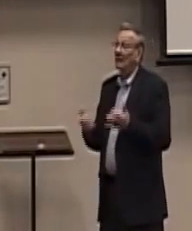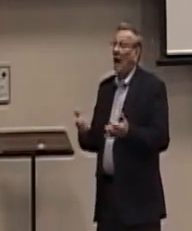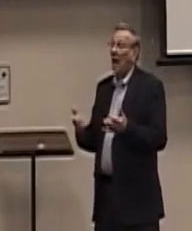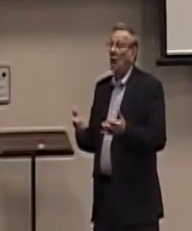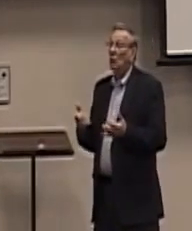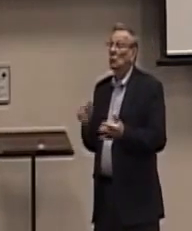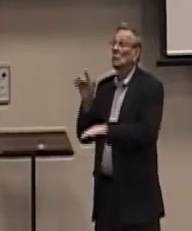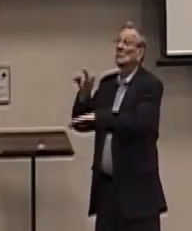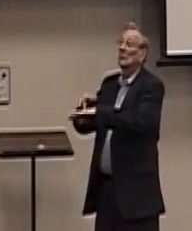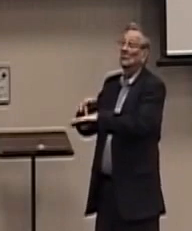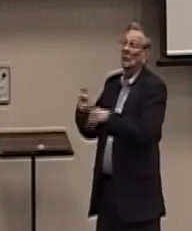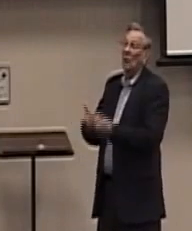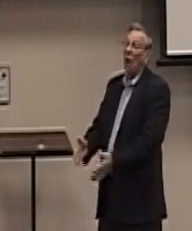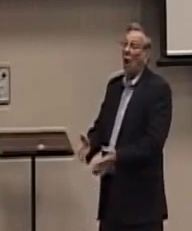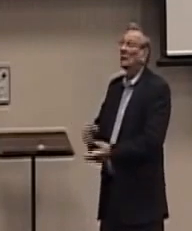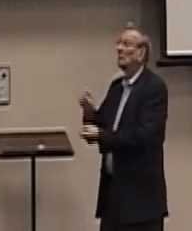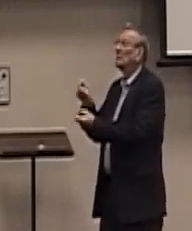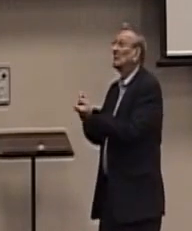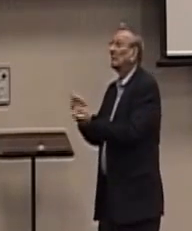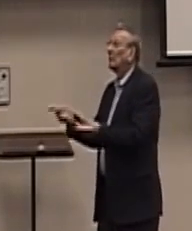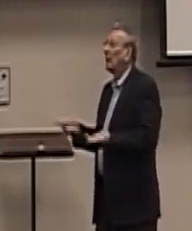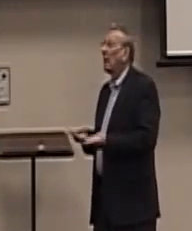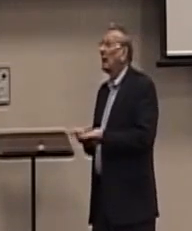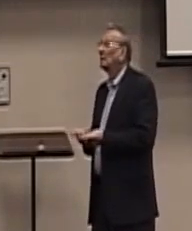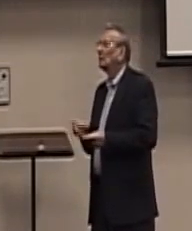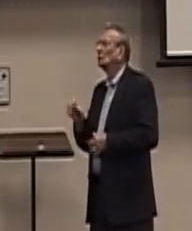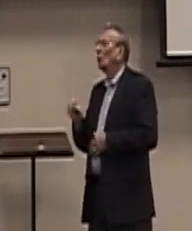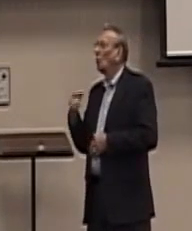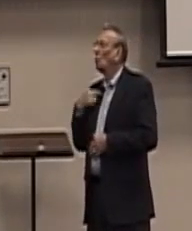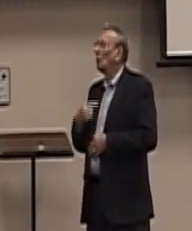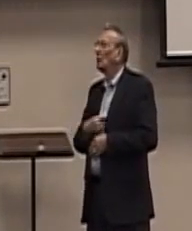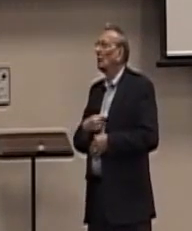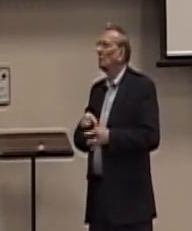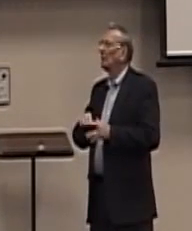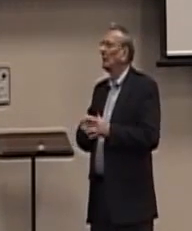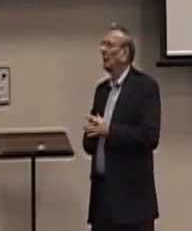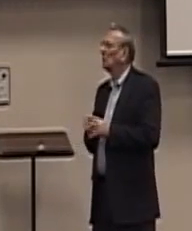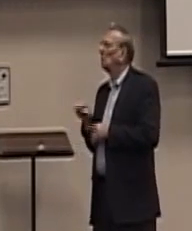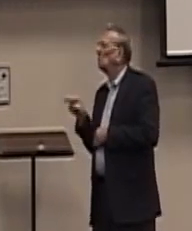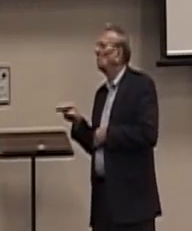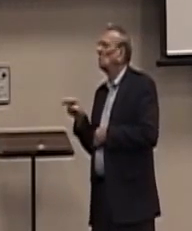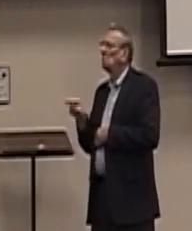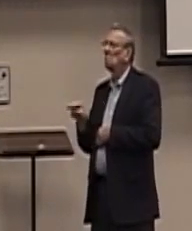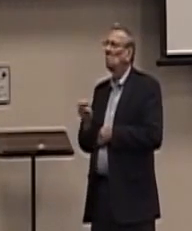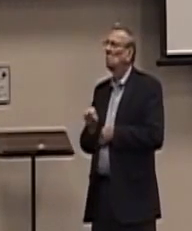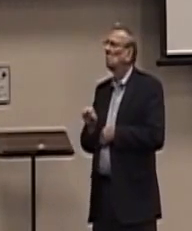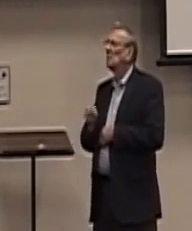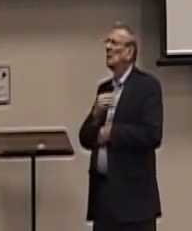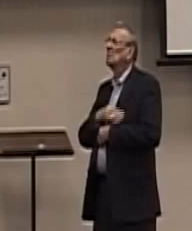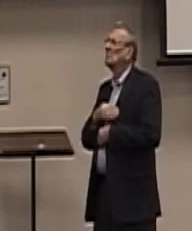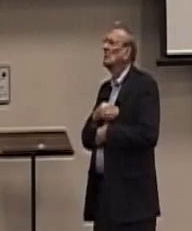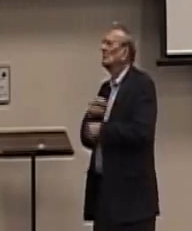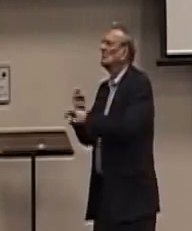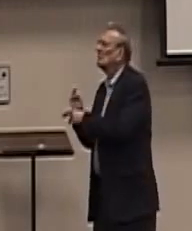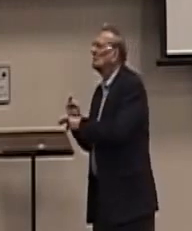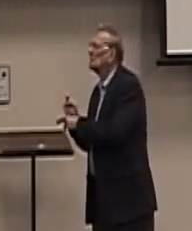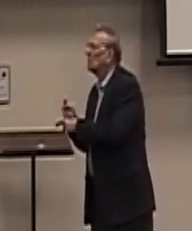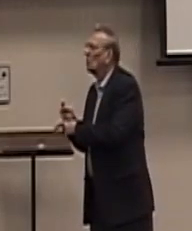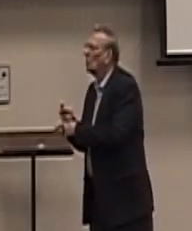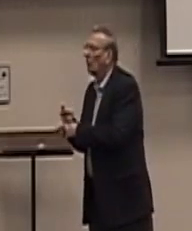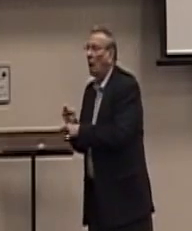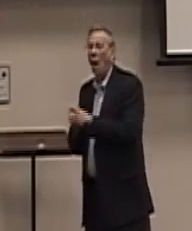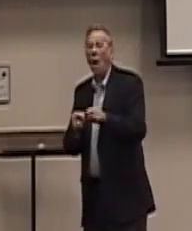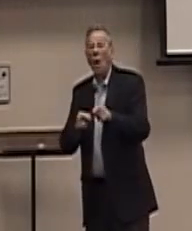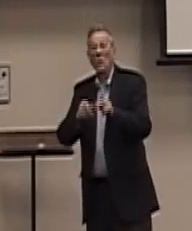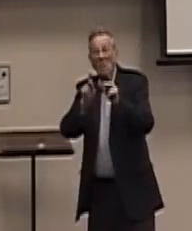to reach the lost in a specific place. And so we'll begin to look at these two areas, that of mission care and missionary care.